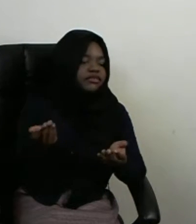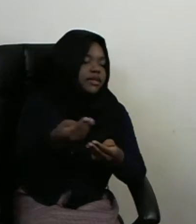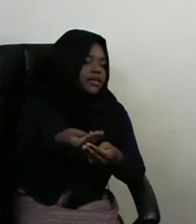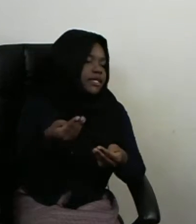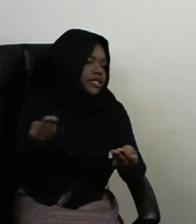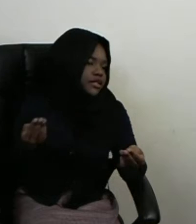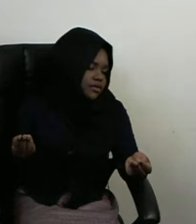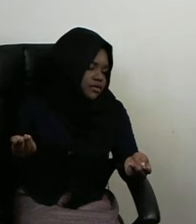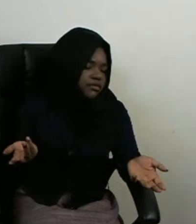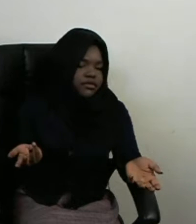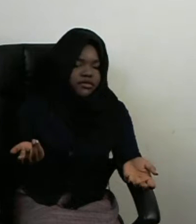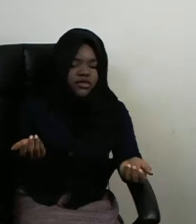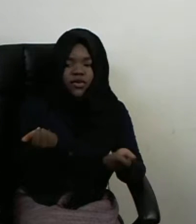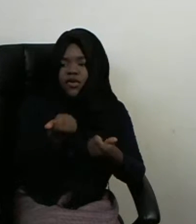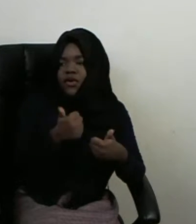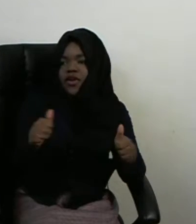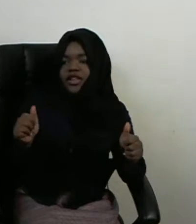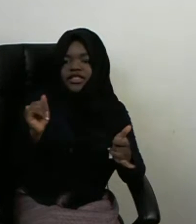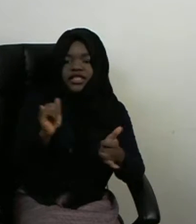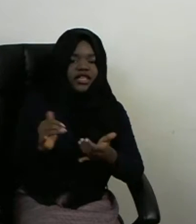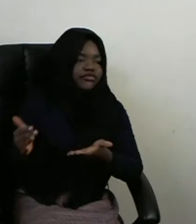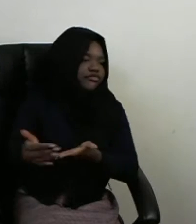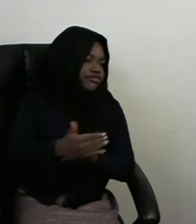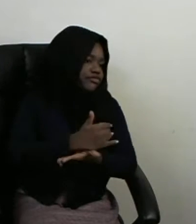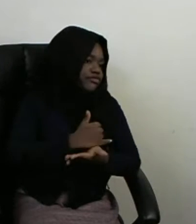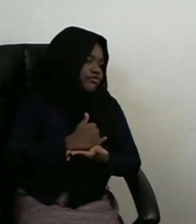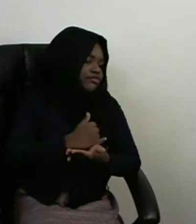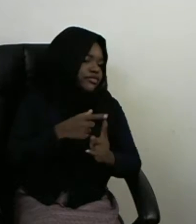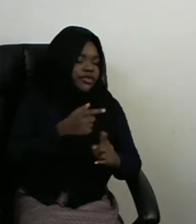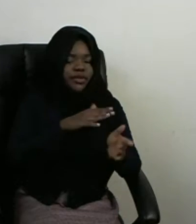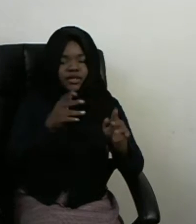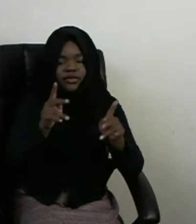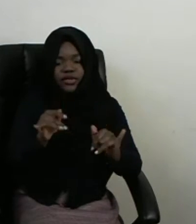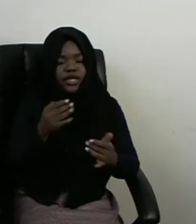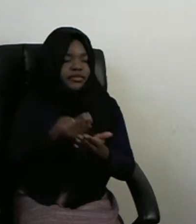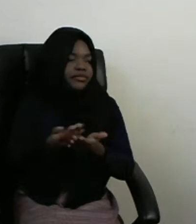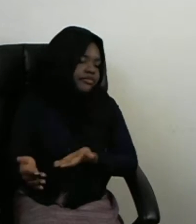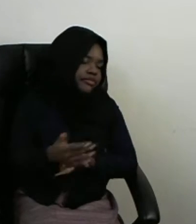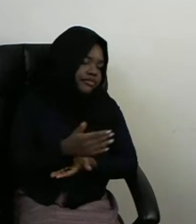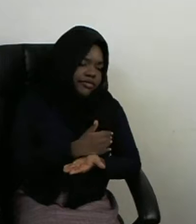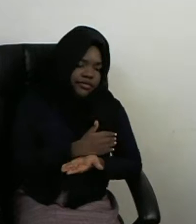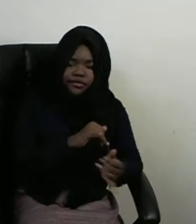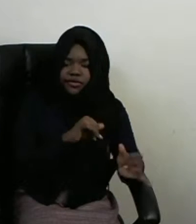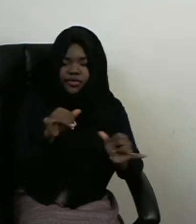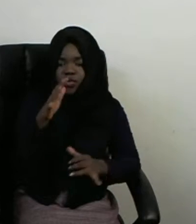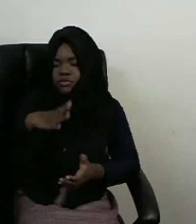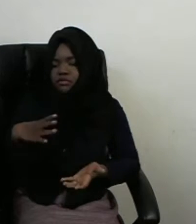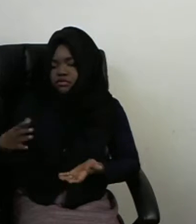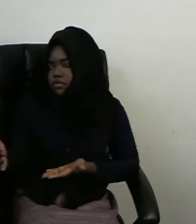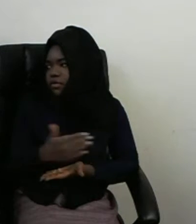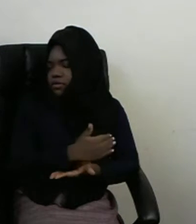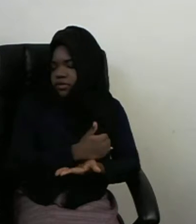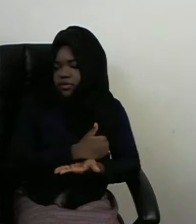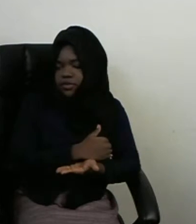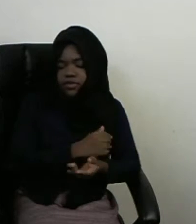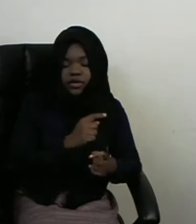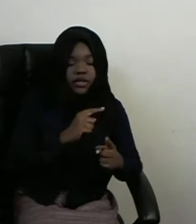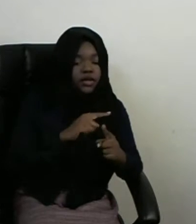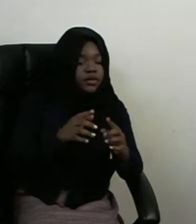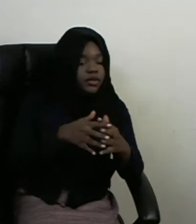furniture or anything that you inherit from a deceased person. The Quran, chapter 4, ayah